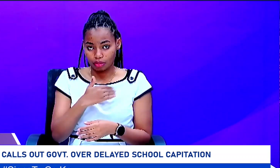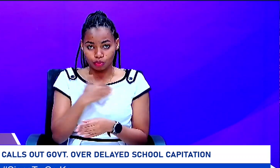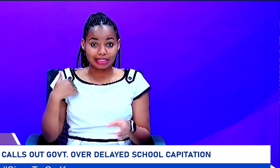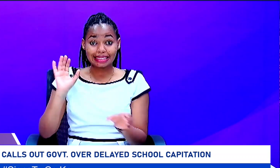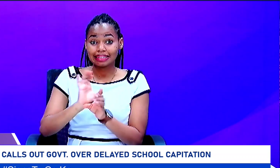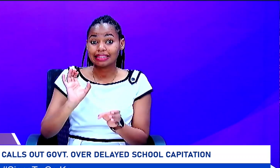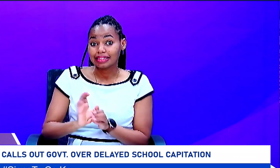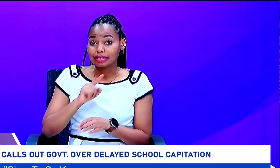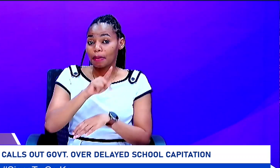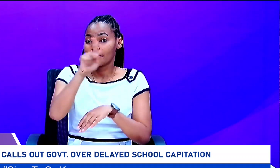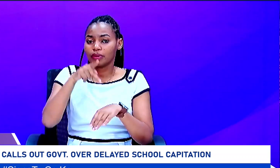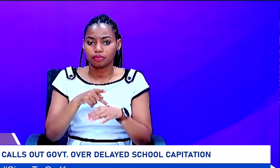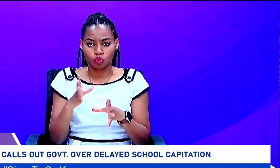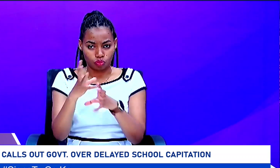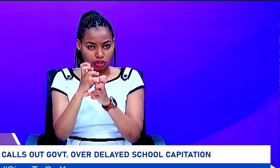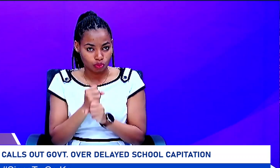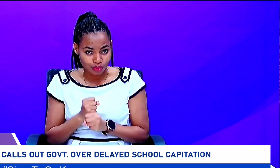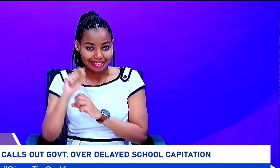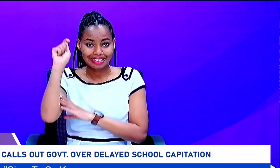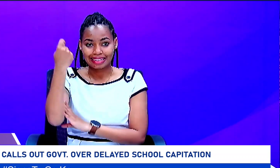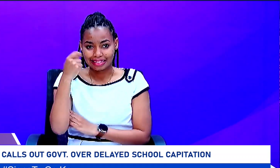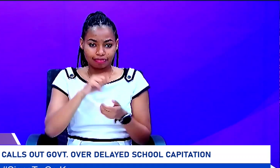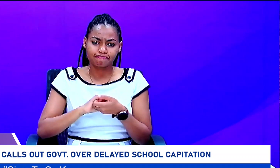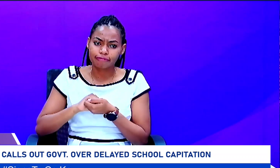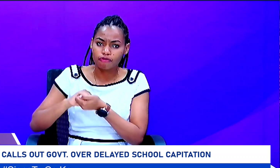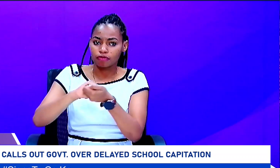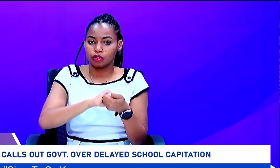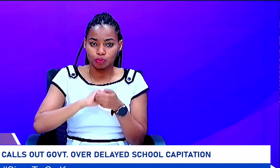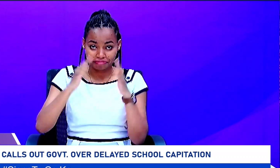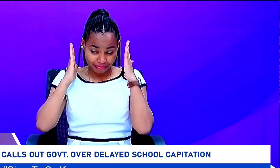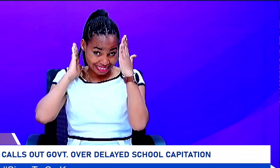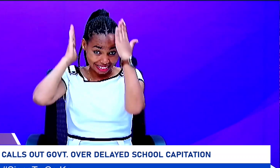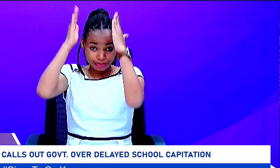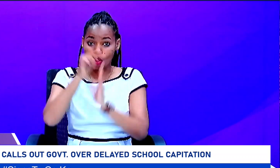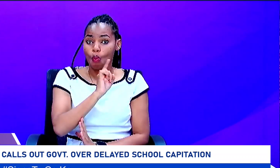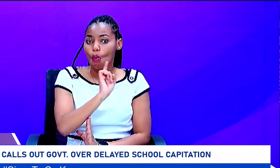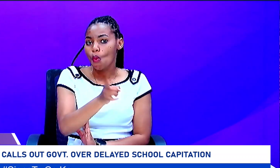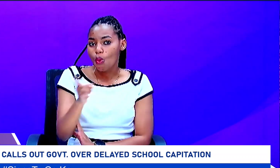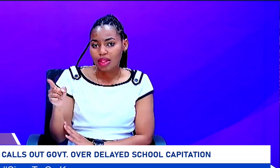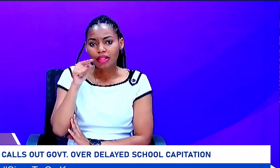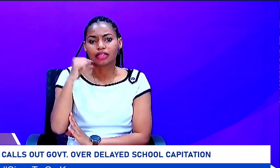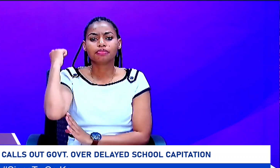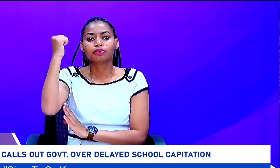conference, Archbishop Anyolo warned politicians against making reckless